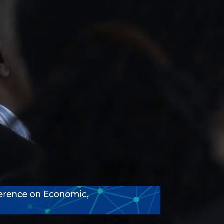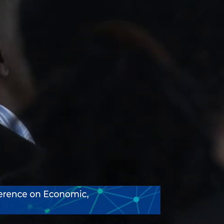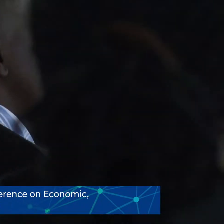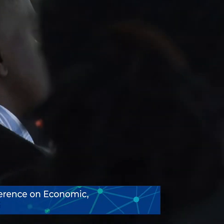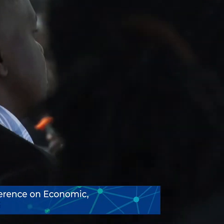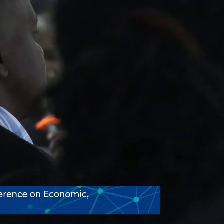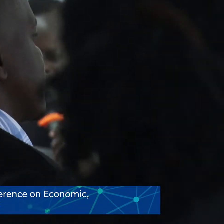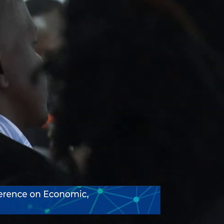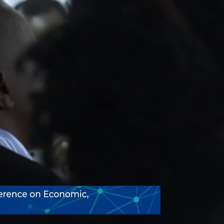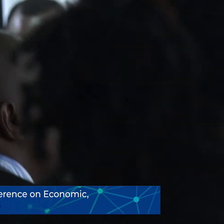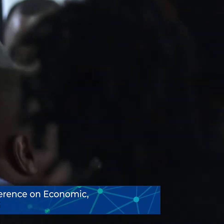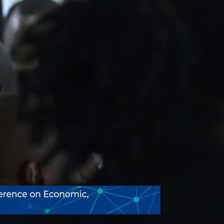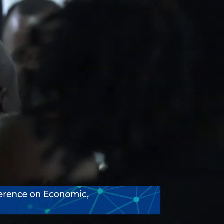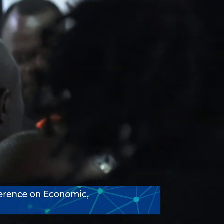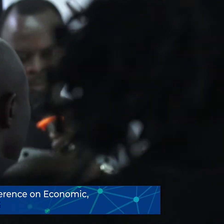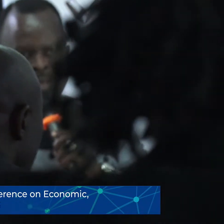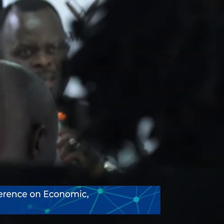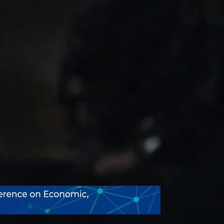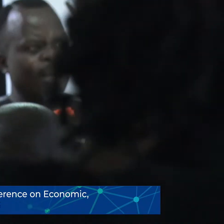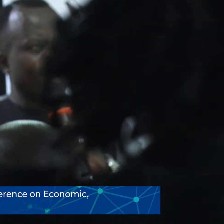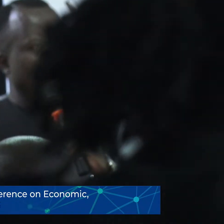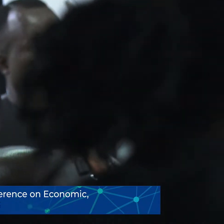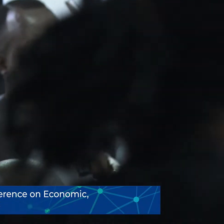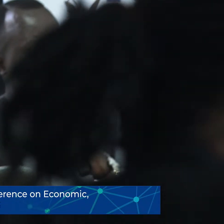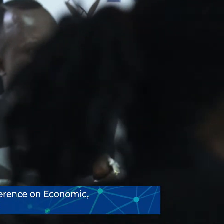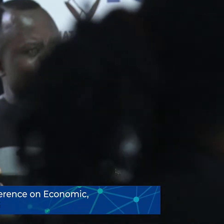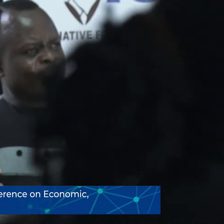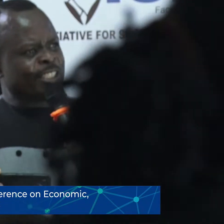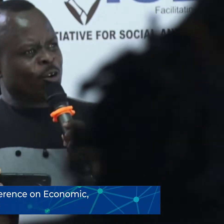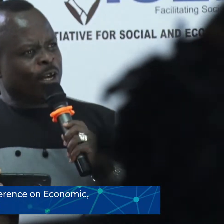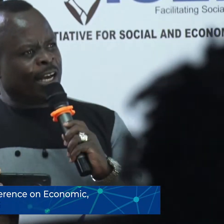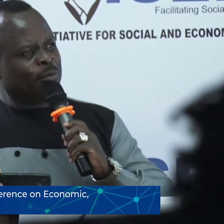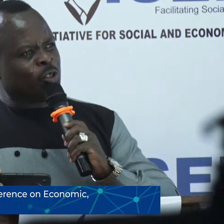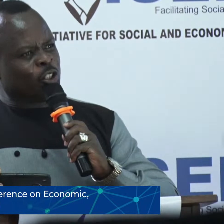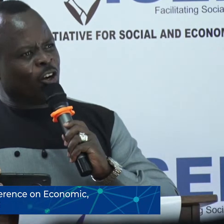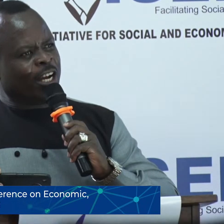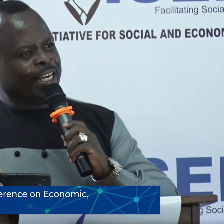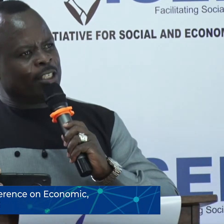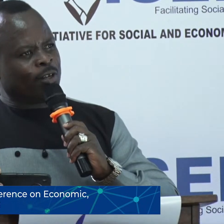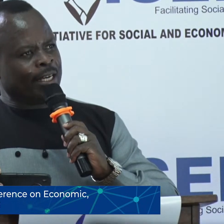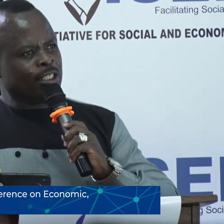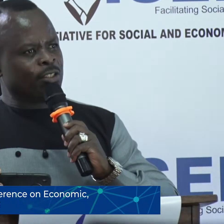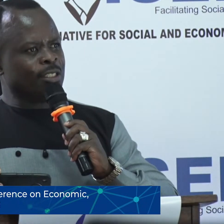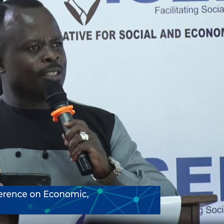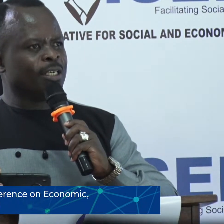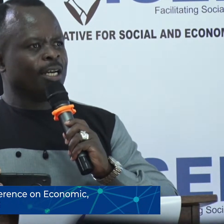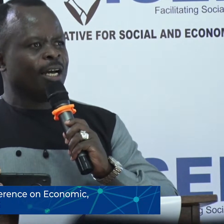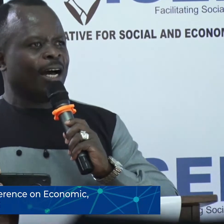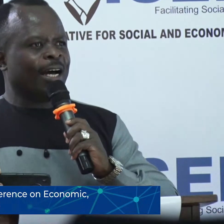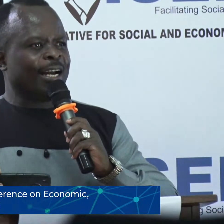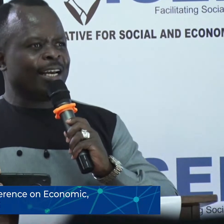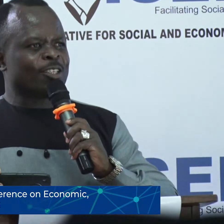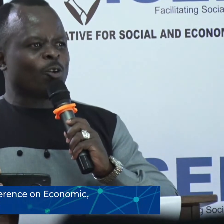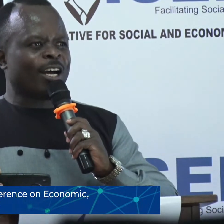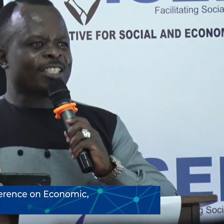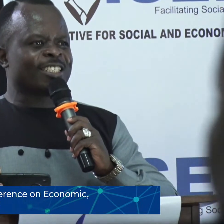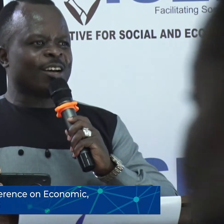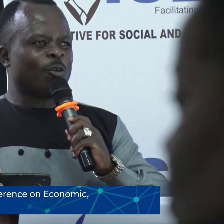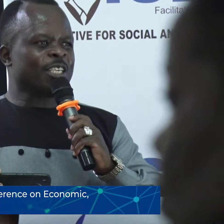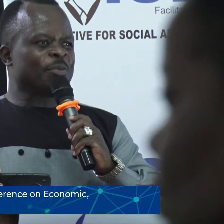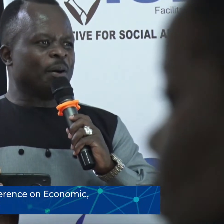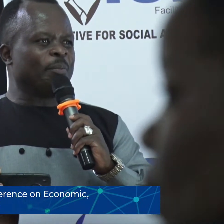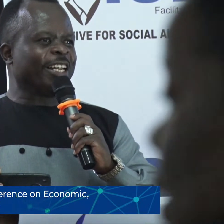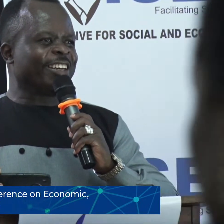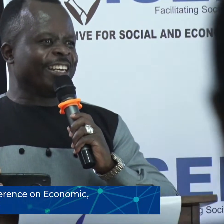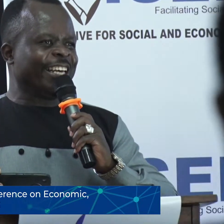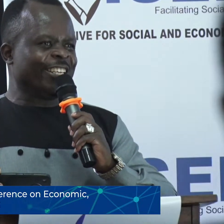Thank you. You may resume your seats. It's interesting. We come to talk education, and I saw some